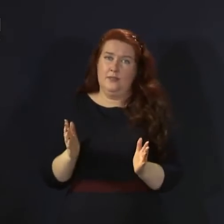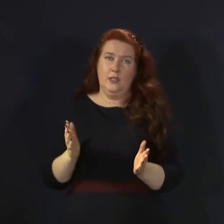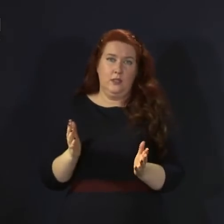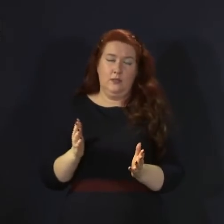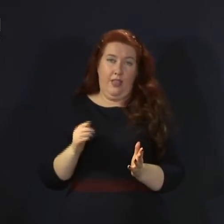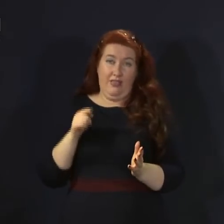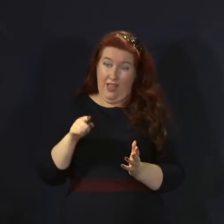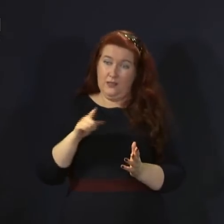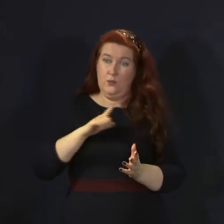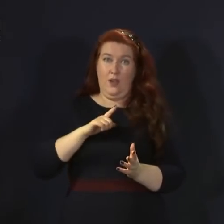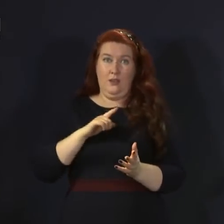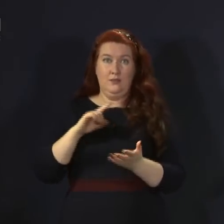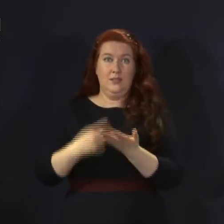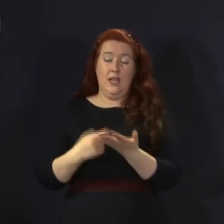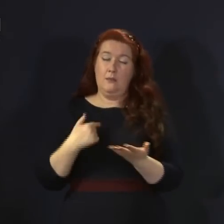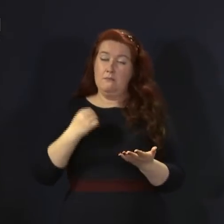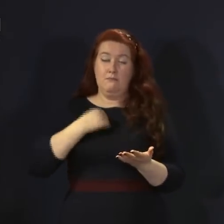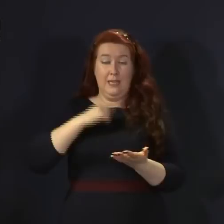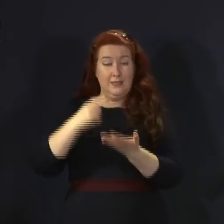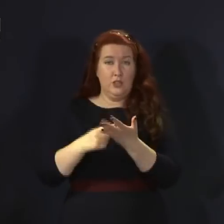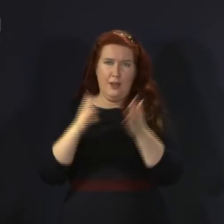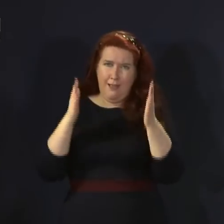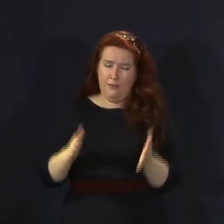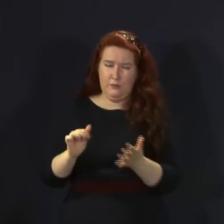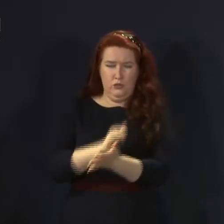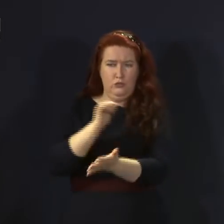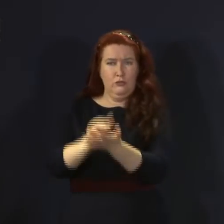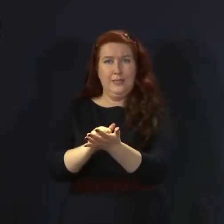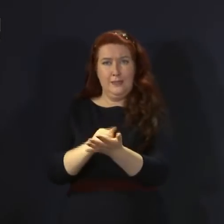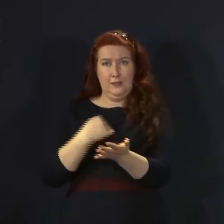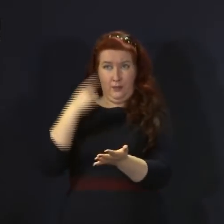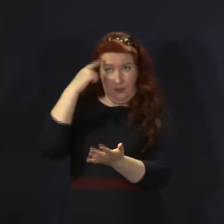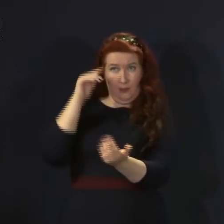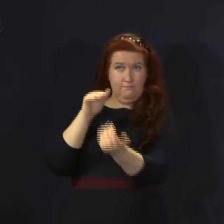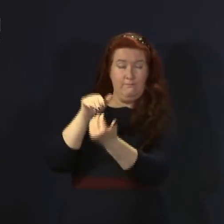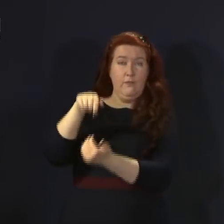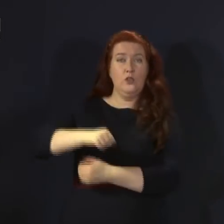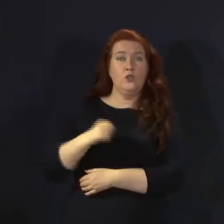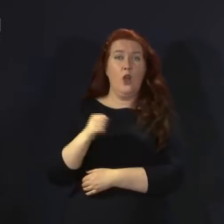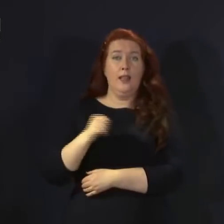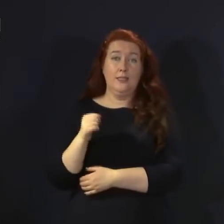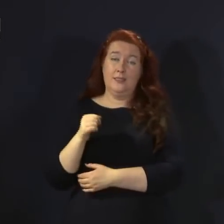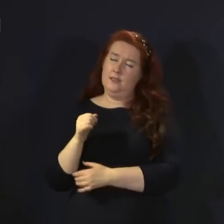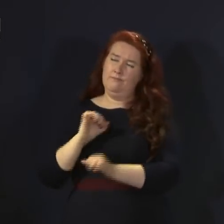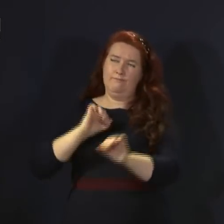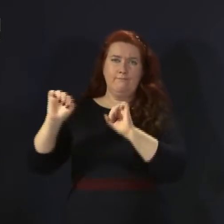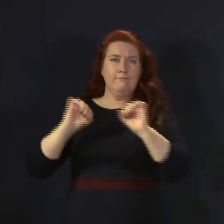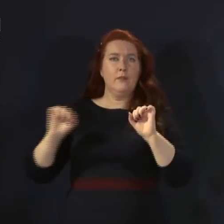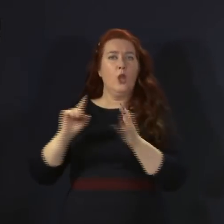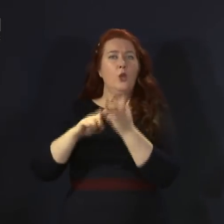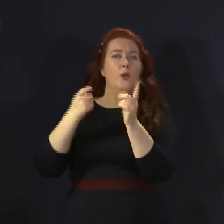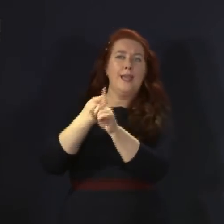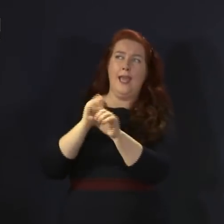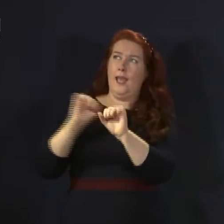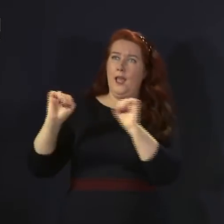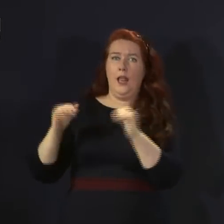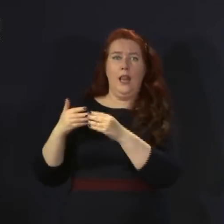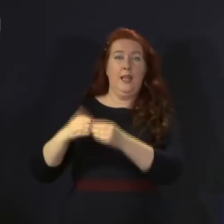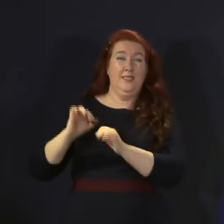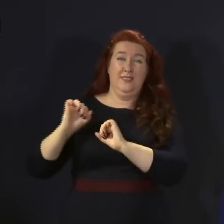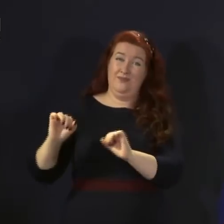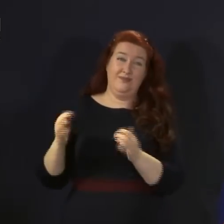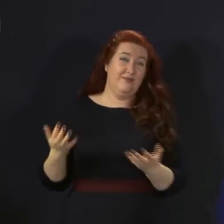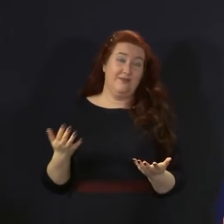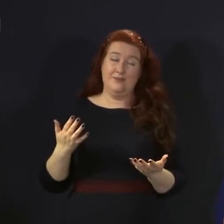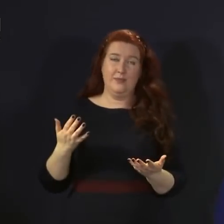that are right for Scotland. Of course, that's what all leaders in all 4 nations of the UK do. My judgment right now